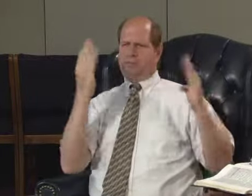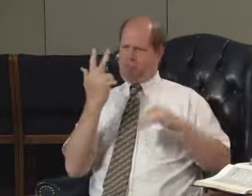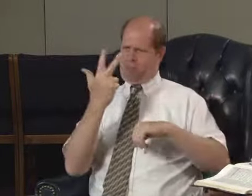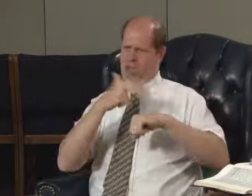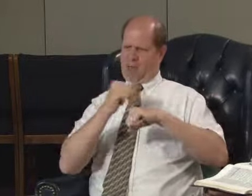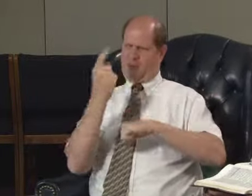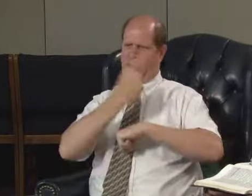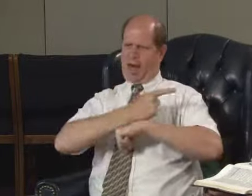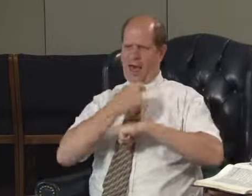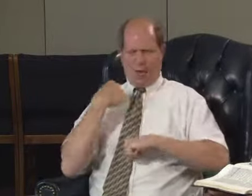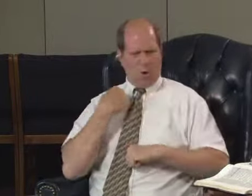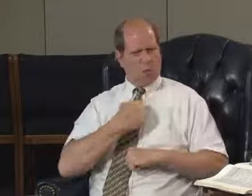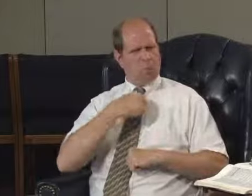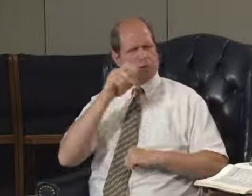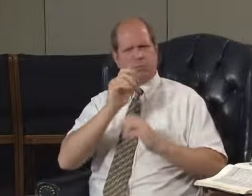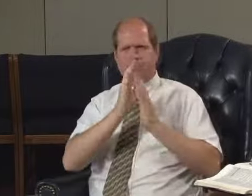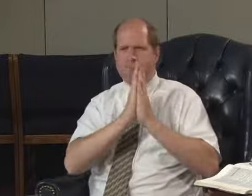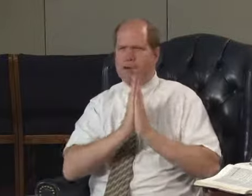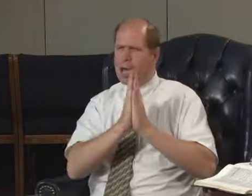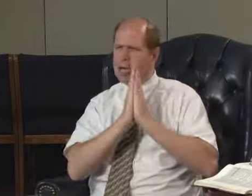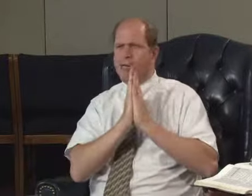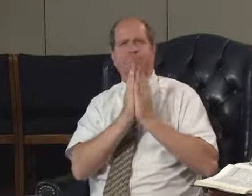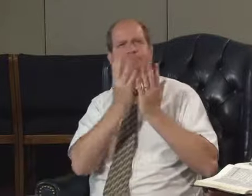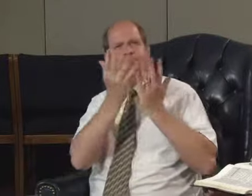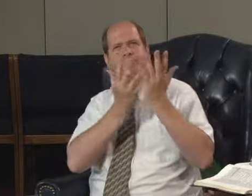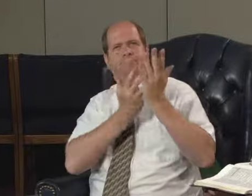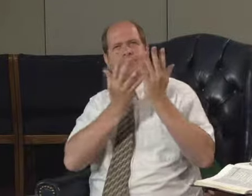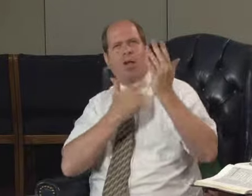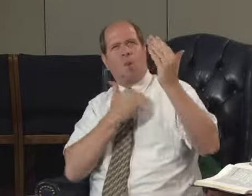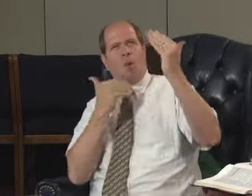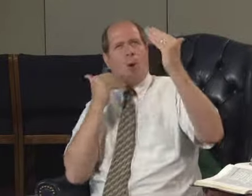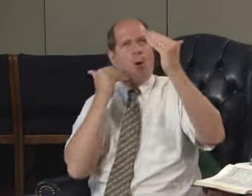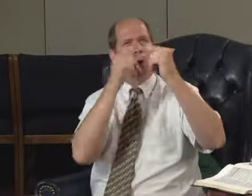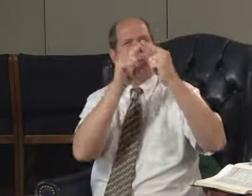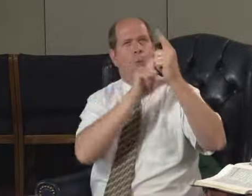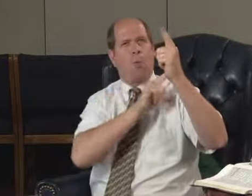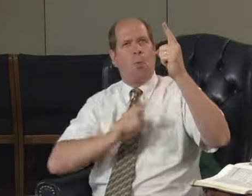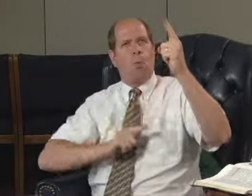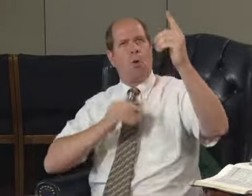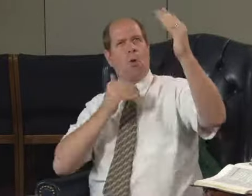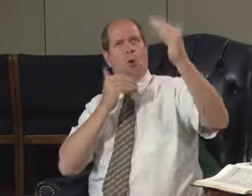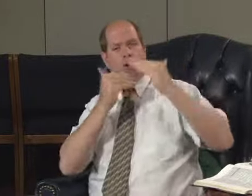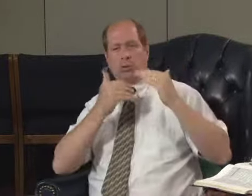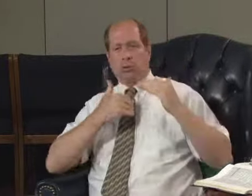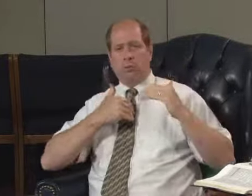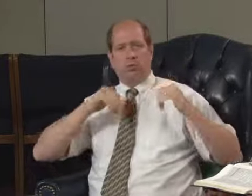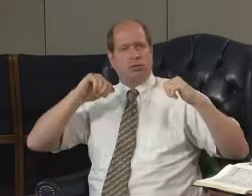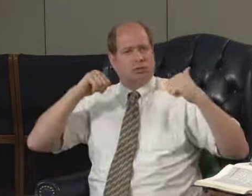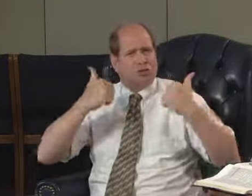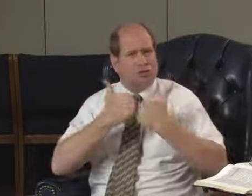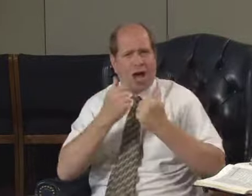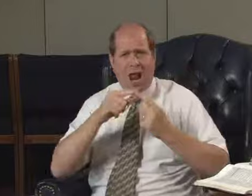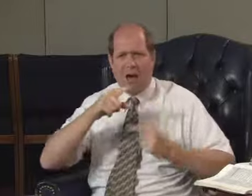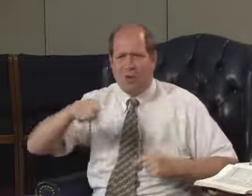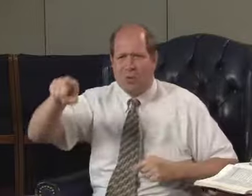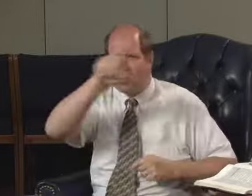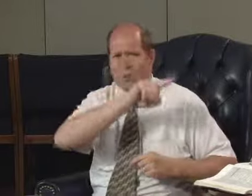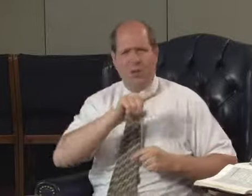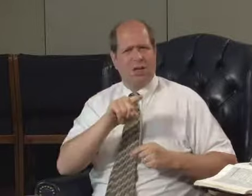burdened for the Jewish people, and he prayed towards God. He opened up his window and he prayed towards God 3